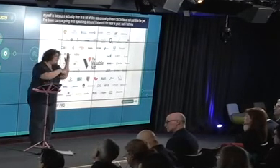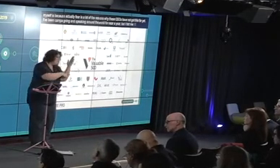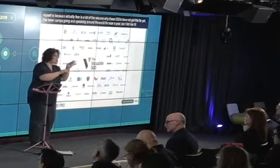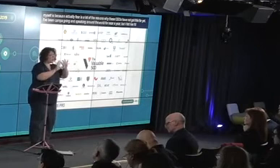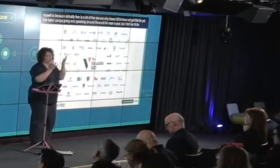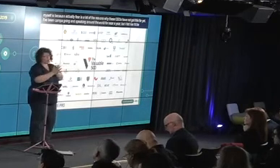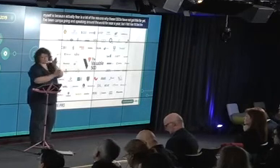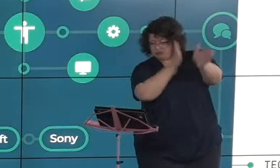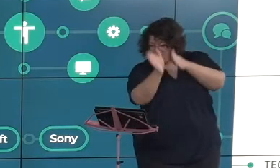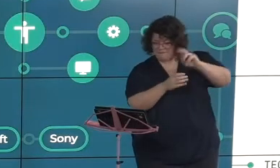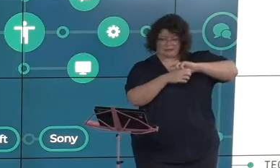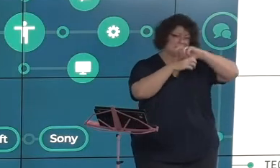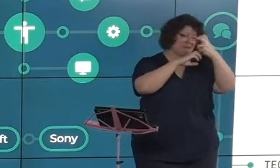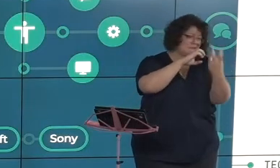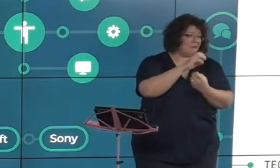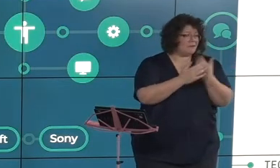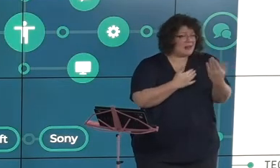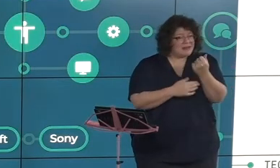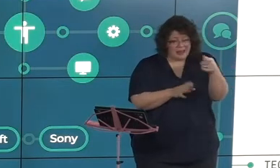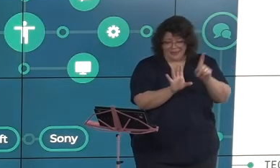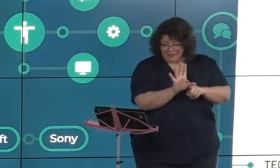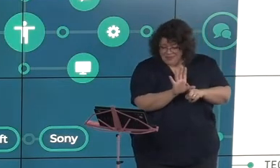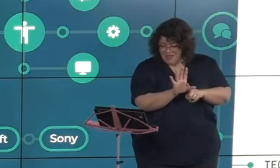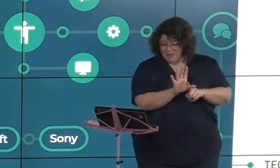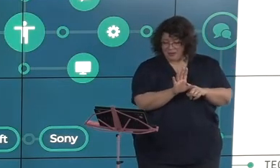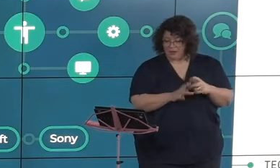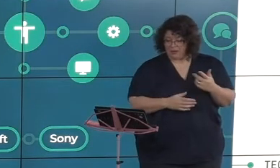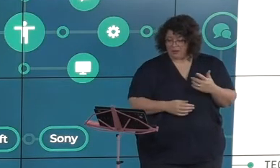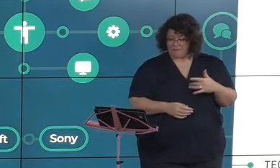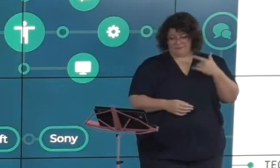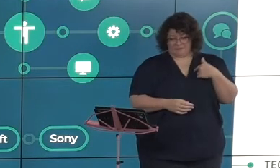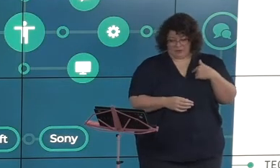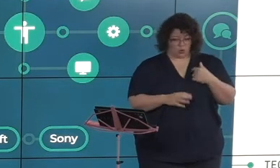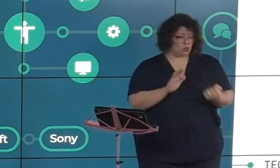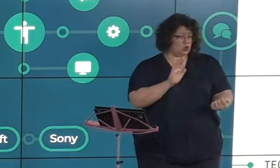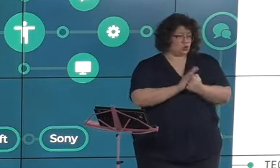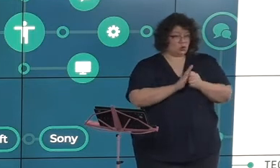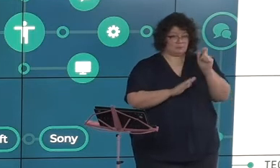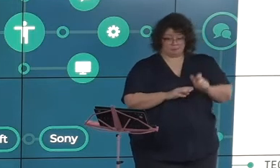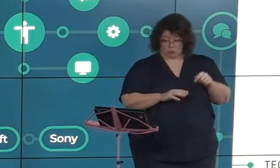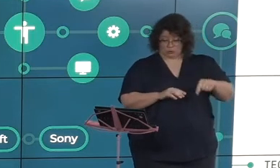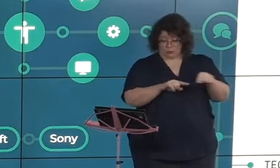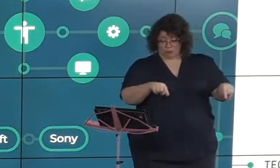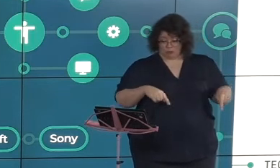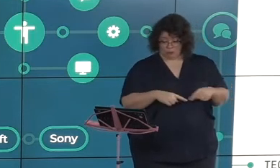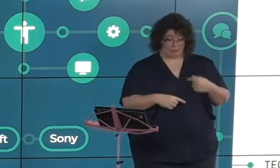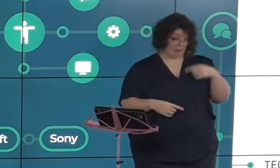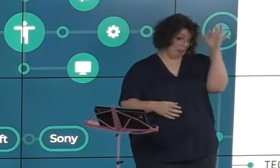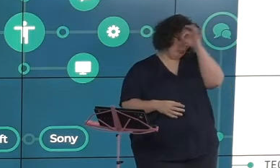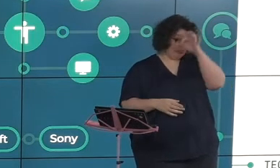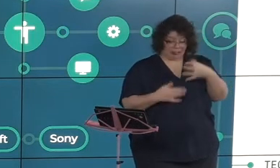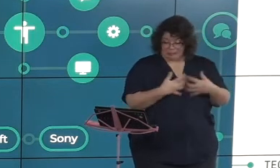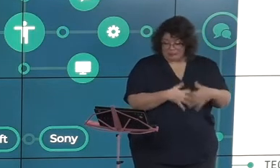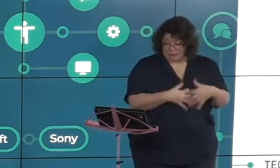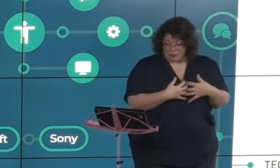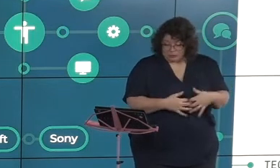one that doesn't know about the technology or is too stubborn enough to try. And then I'm just like, well, actually, that fear